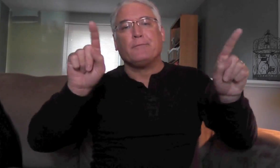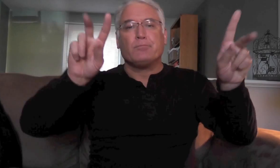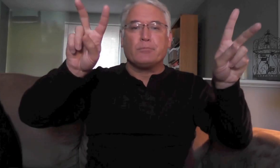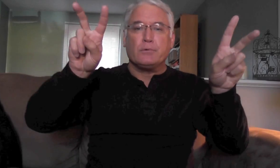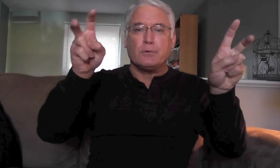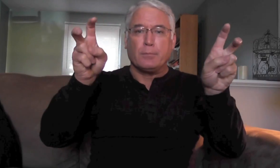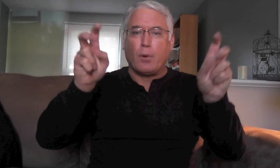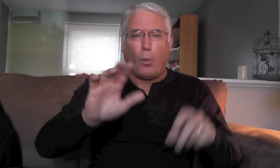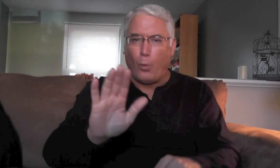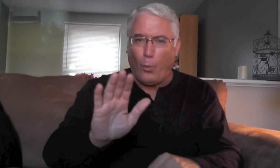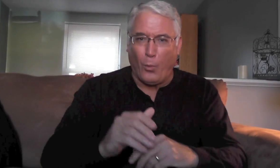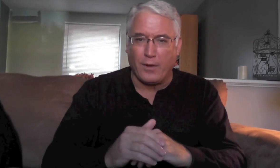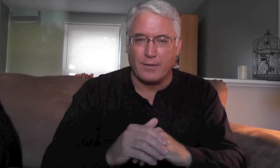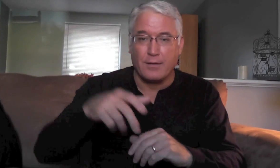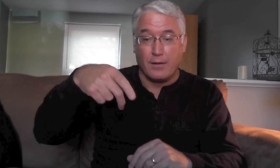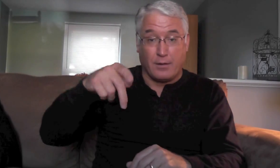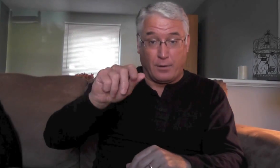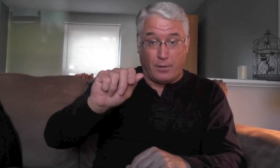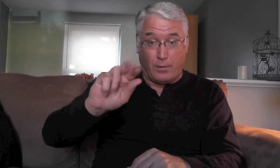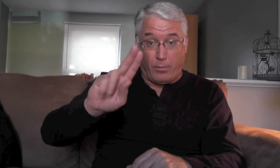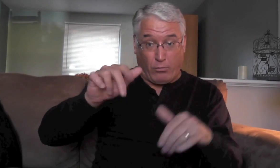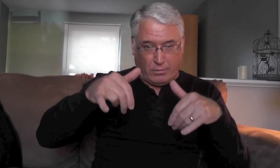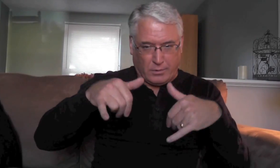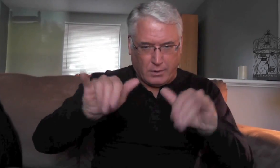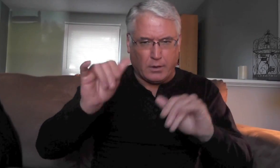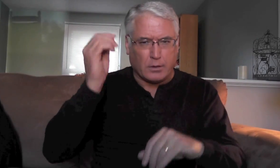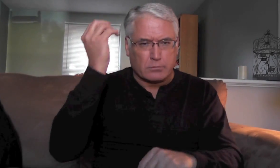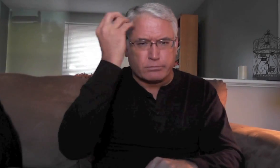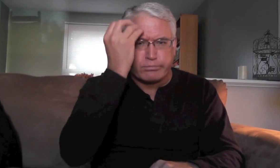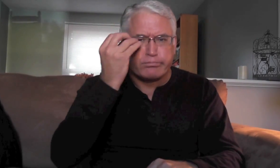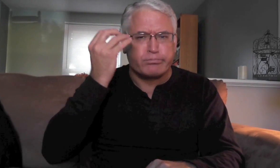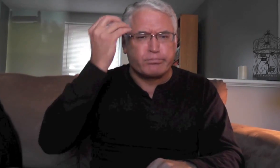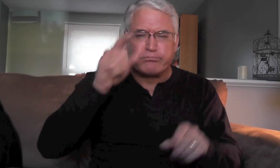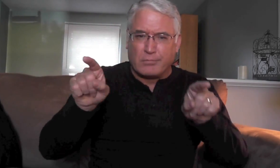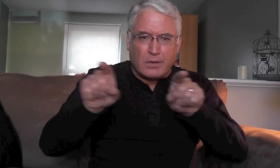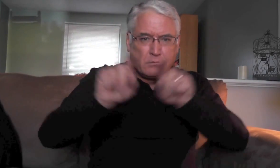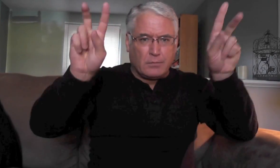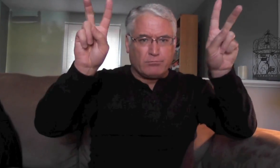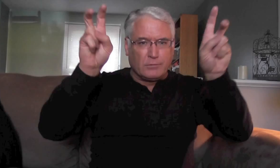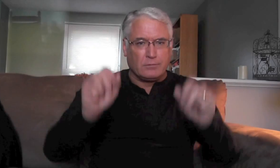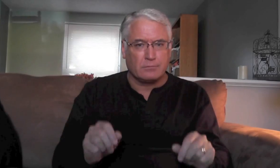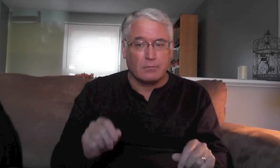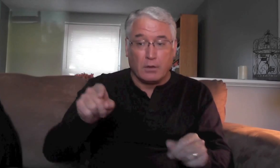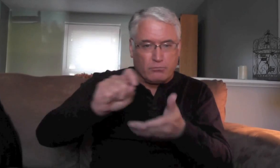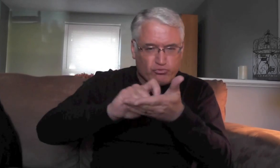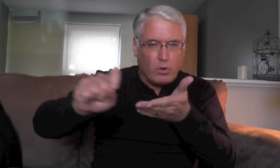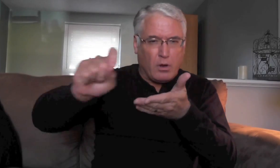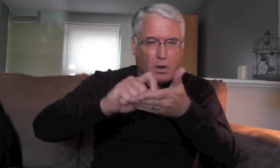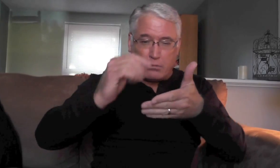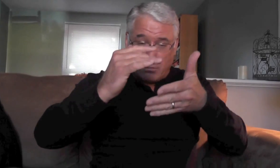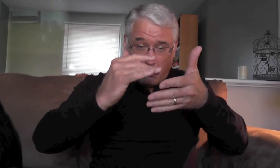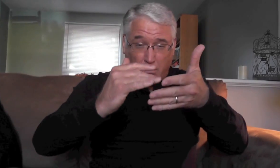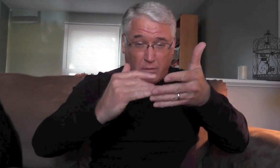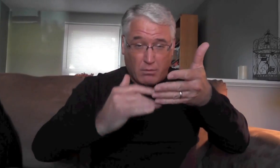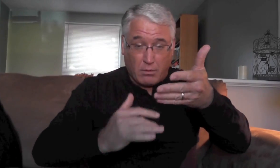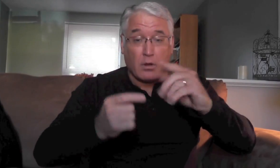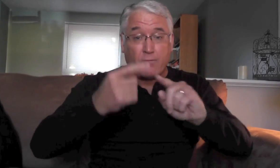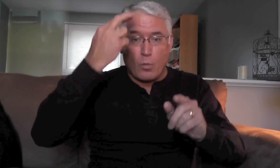chapter 3, something different. No. Paul, he's meditating on this, the same subject he's writing